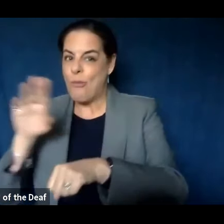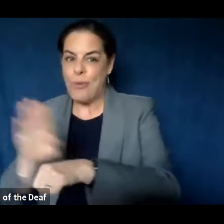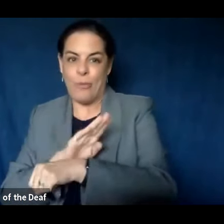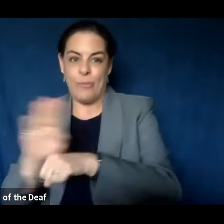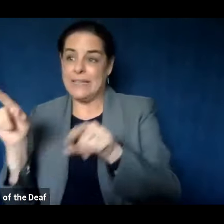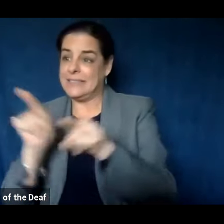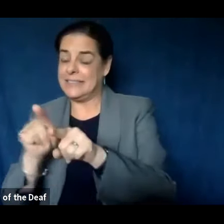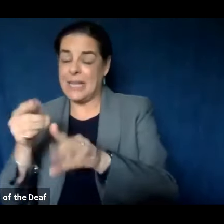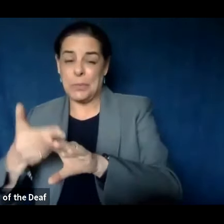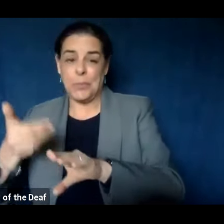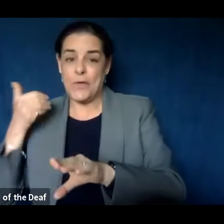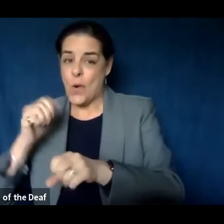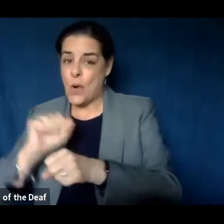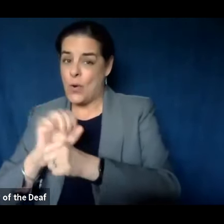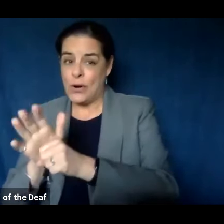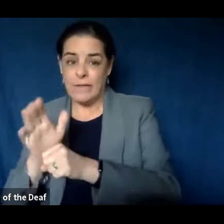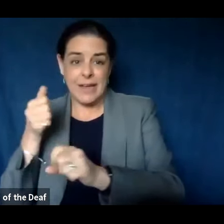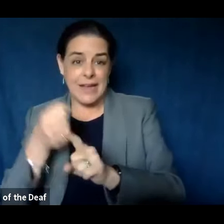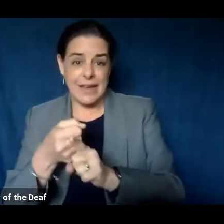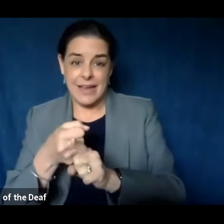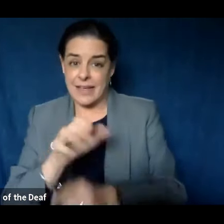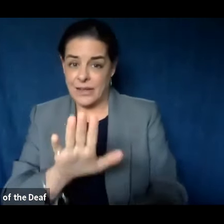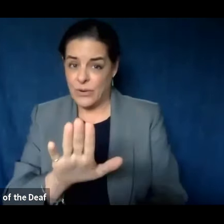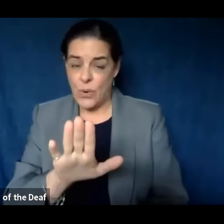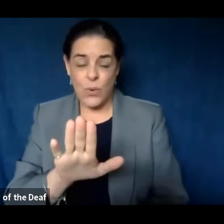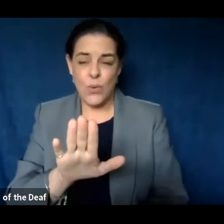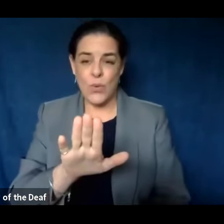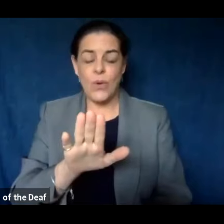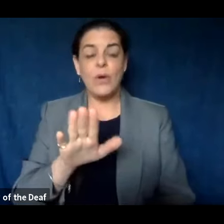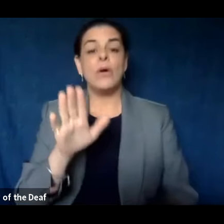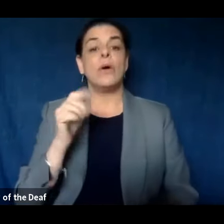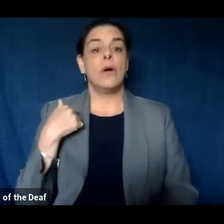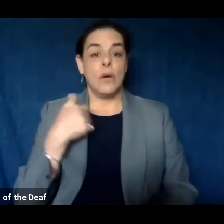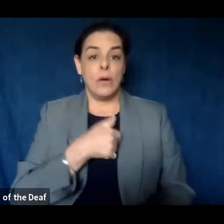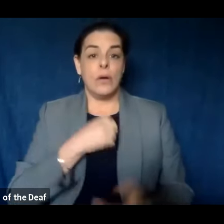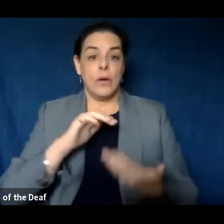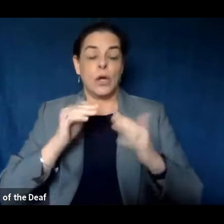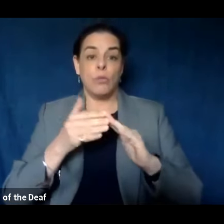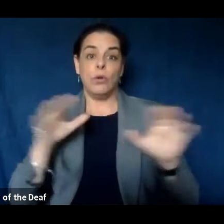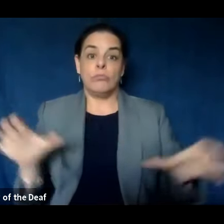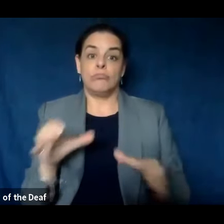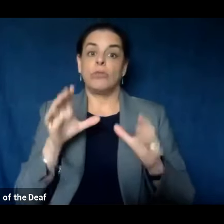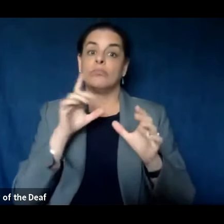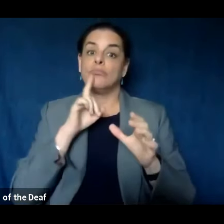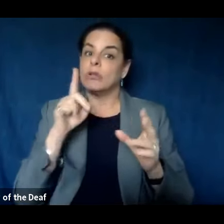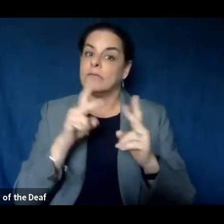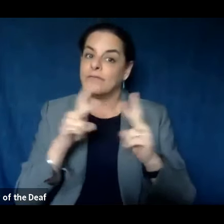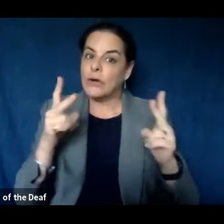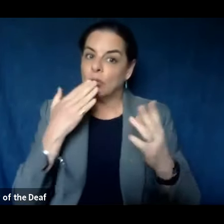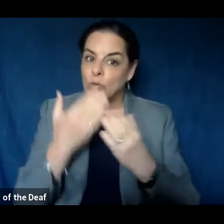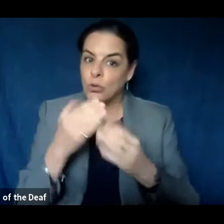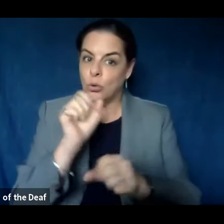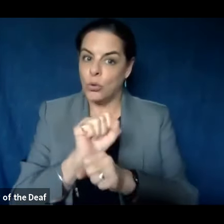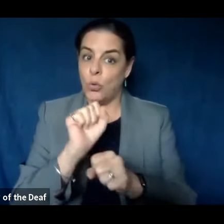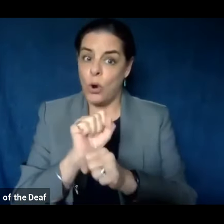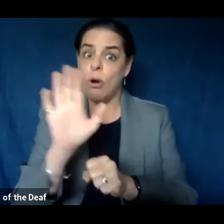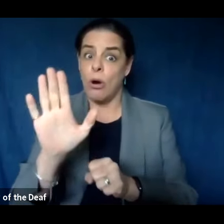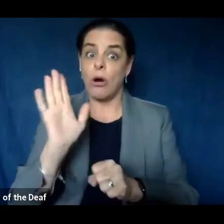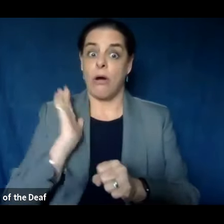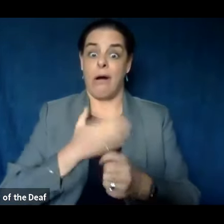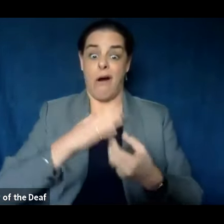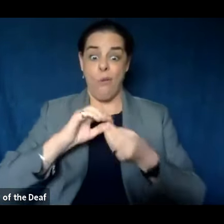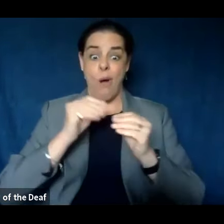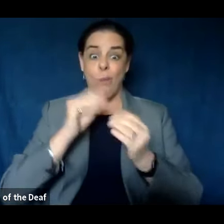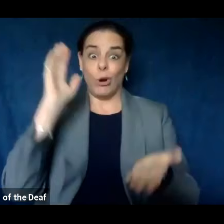COVID-19. Our community has done some really good work to this point and kept our numbers down and has laid